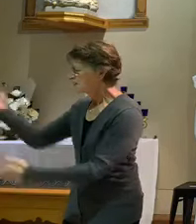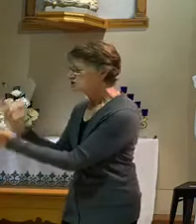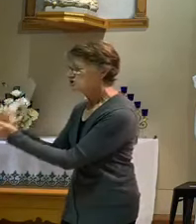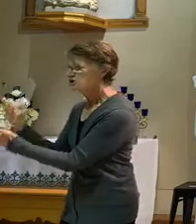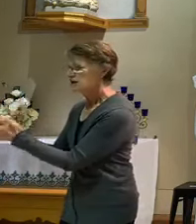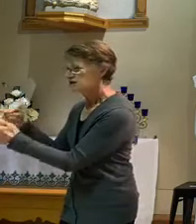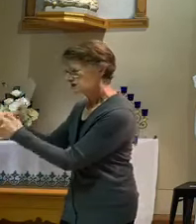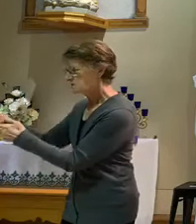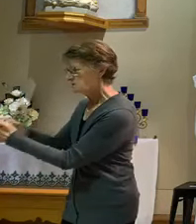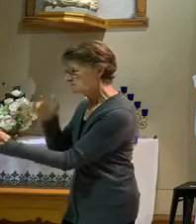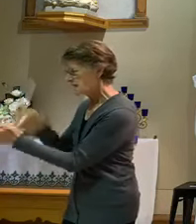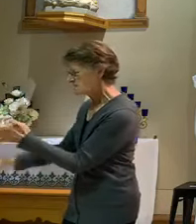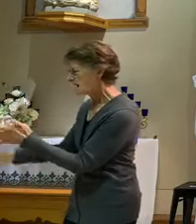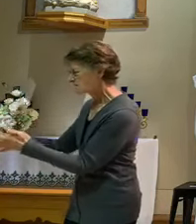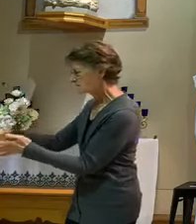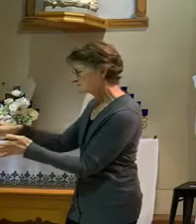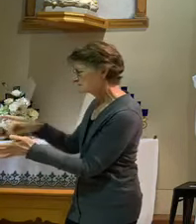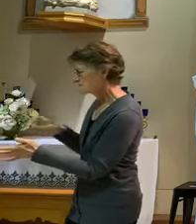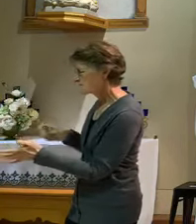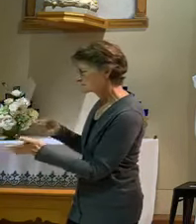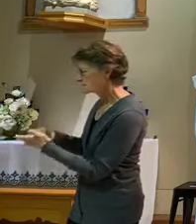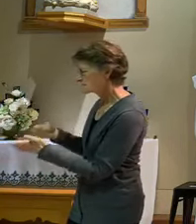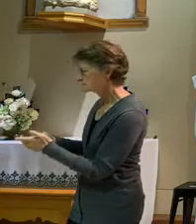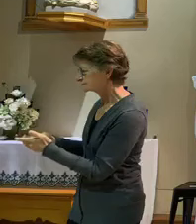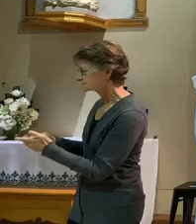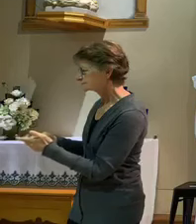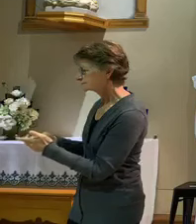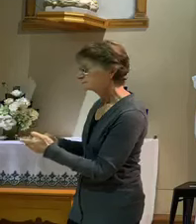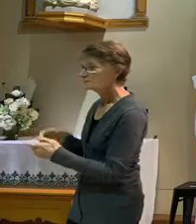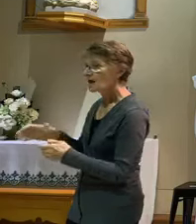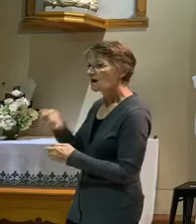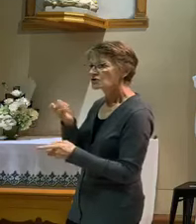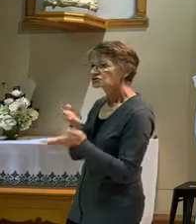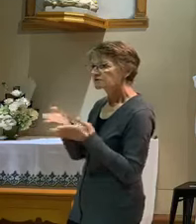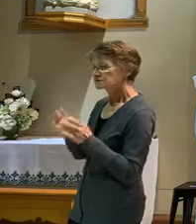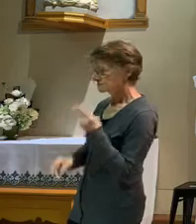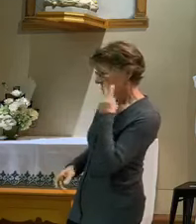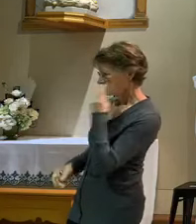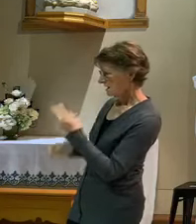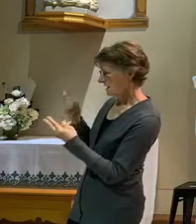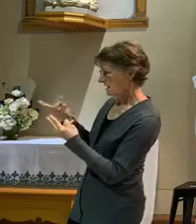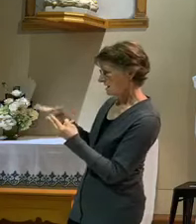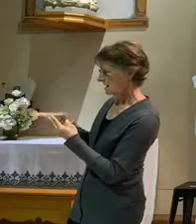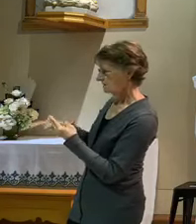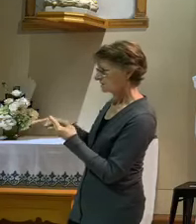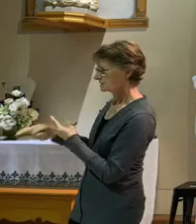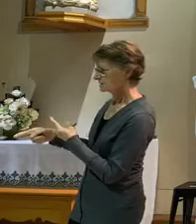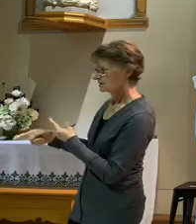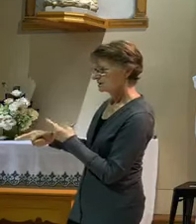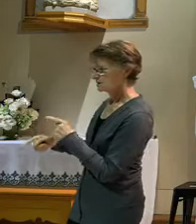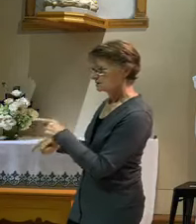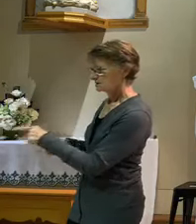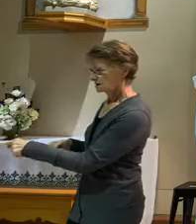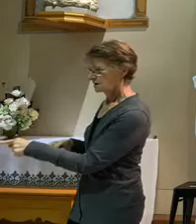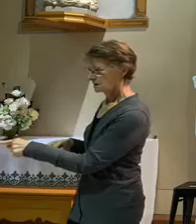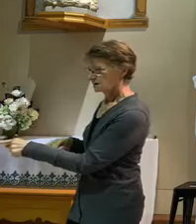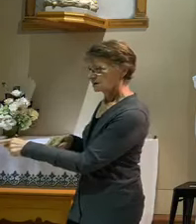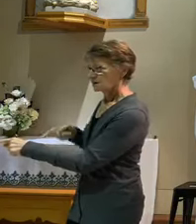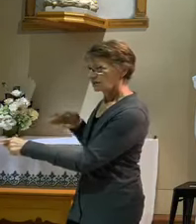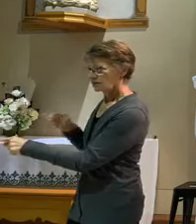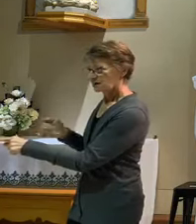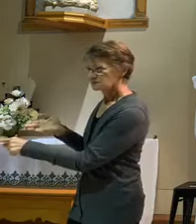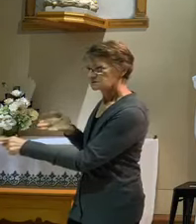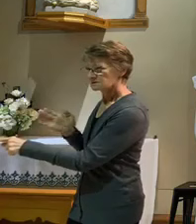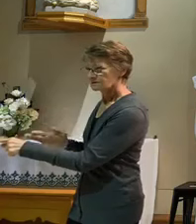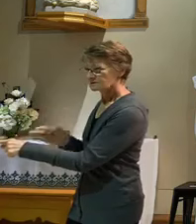debt. Now, when his fellow servants saw what had happened, they were deeply disturbed and